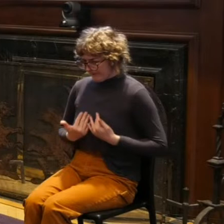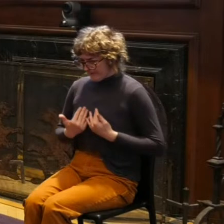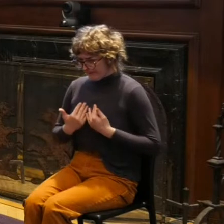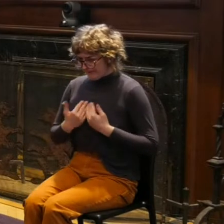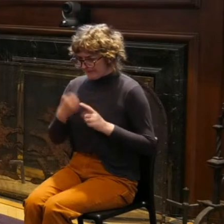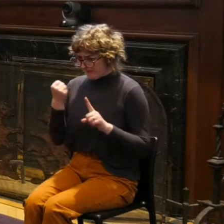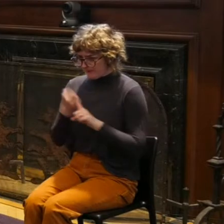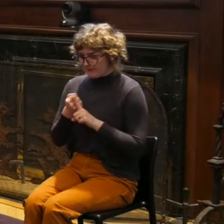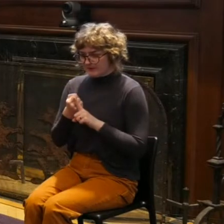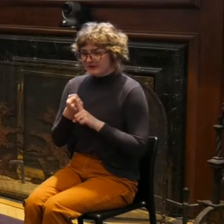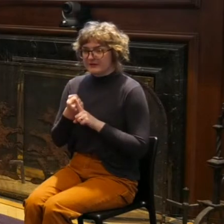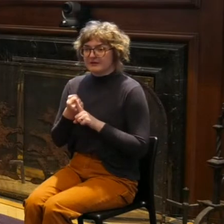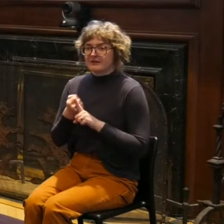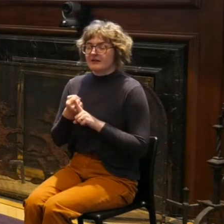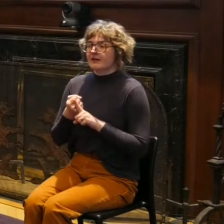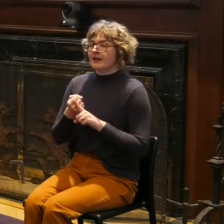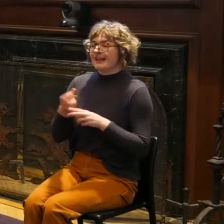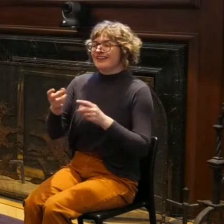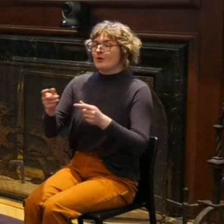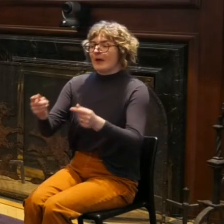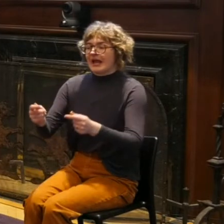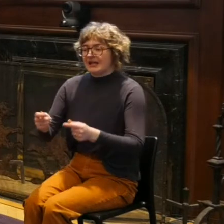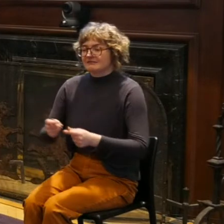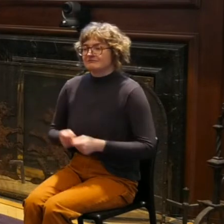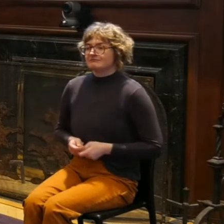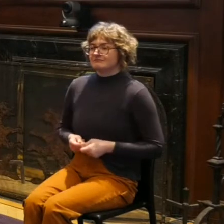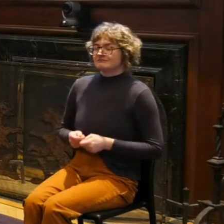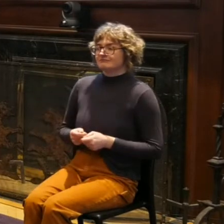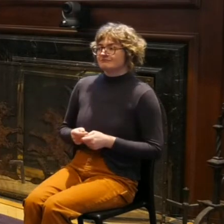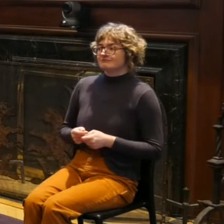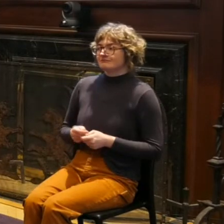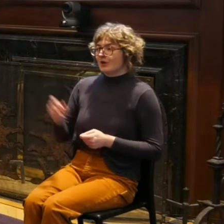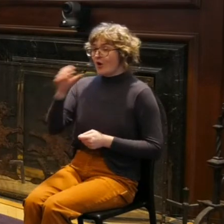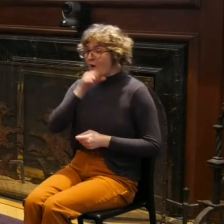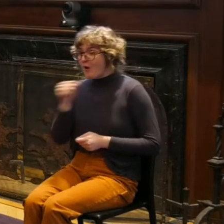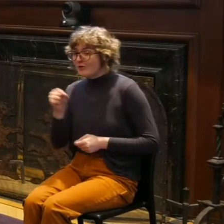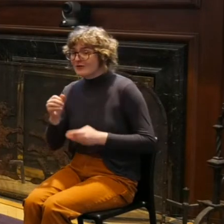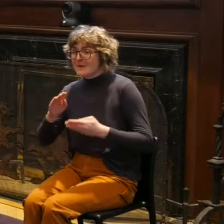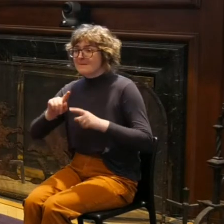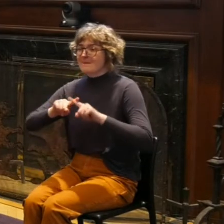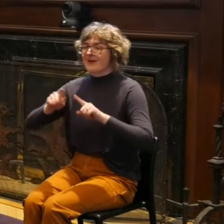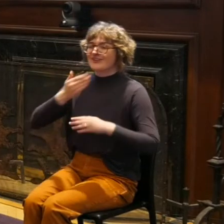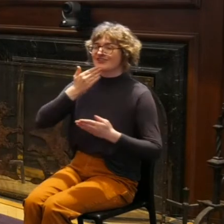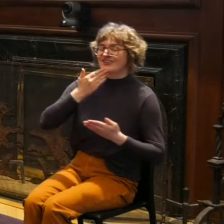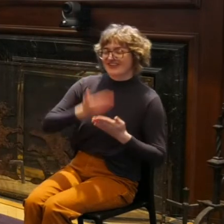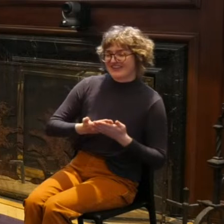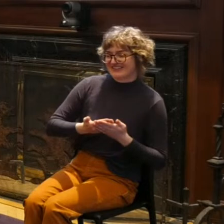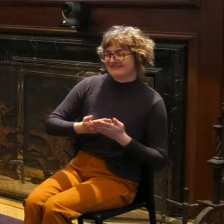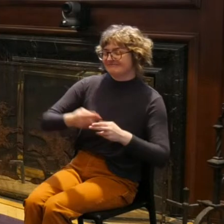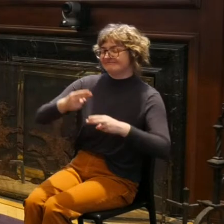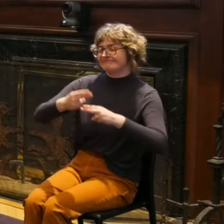it just came out. So this is a quickie, oldie but goodie. It's called